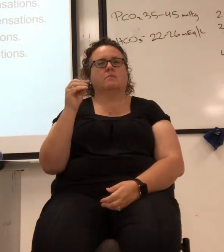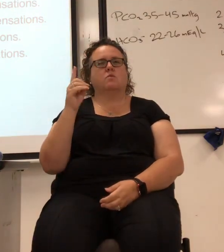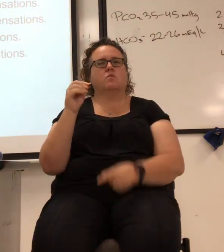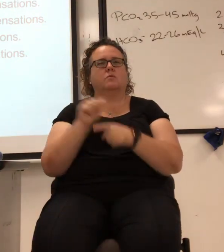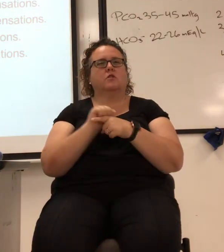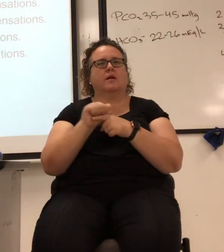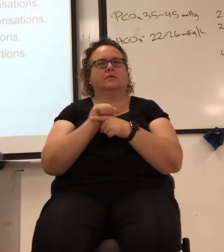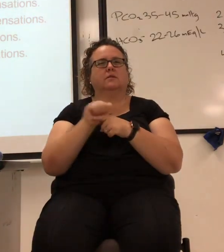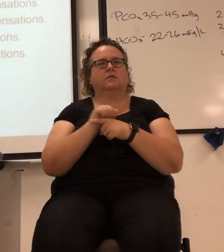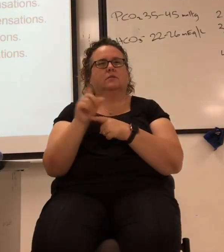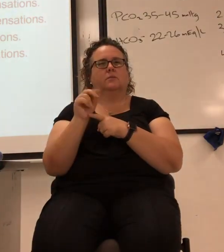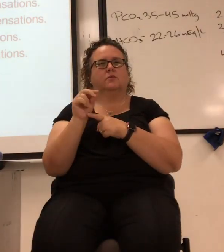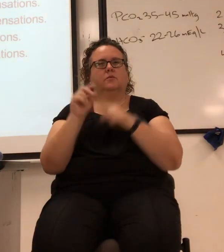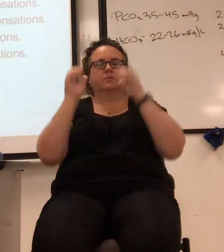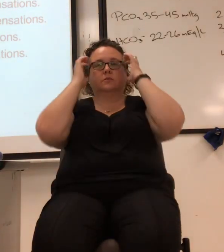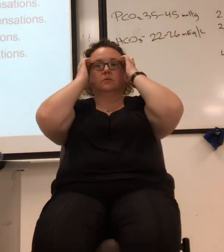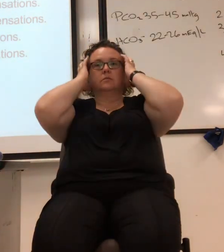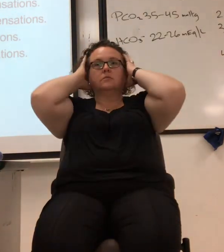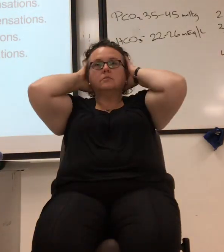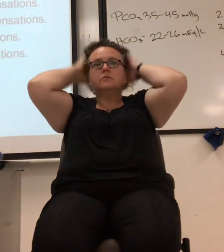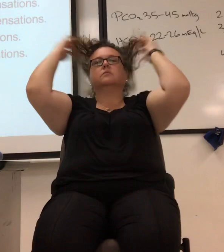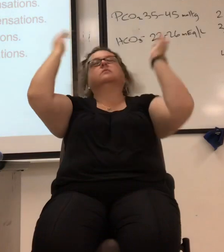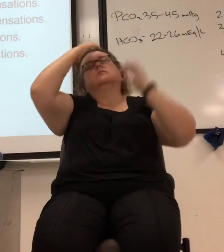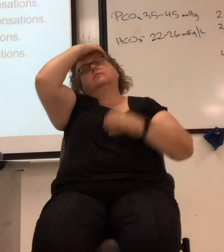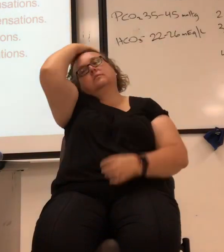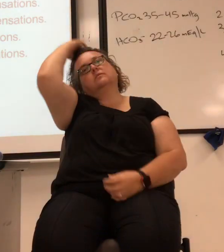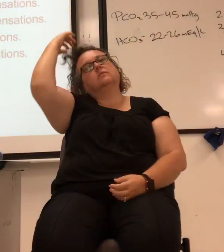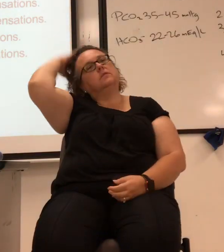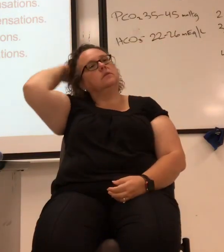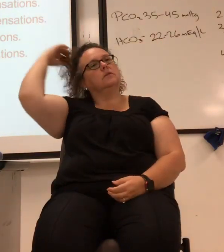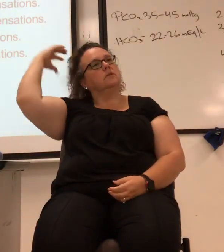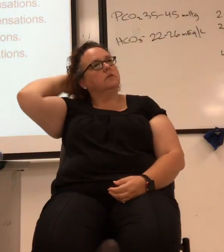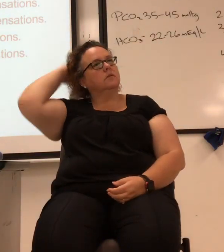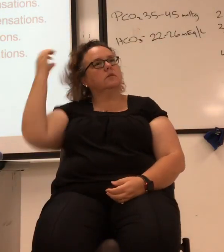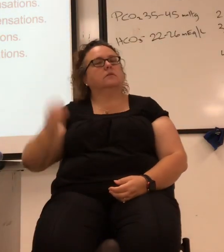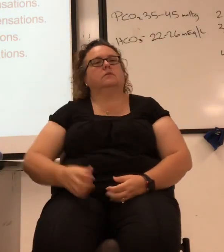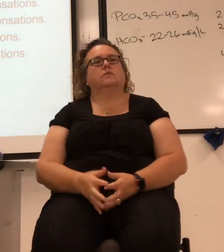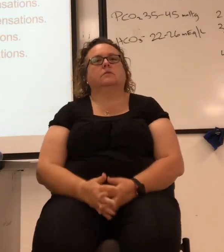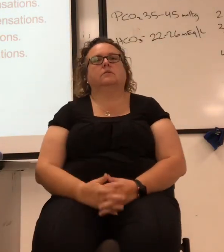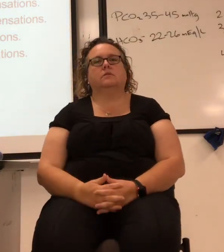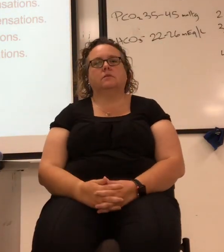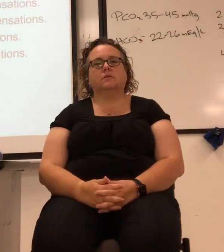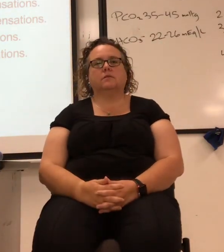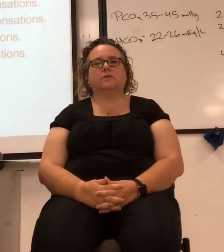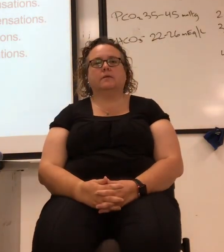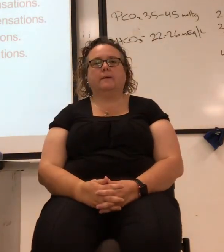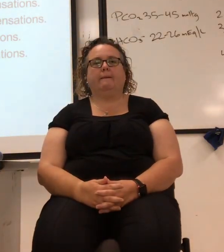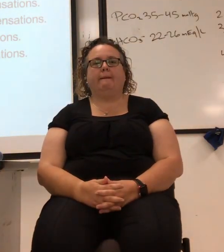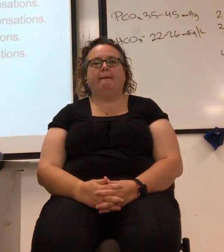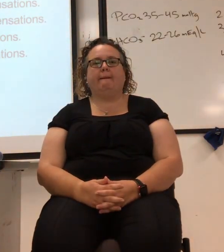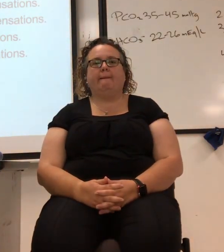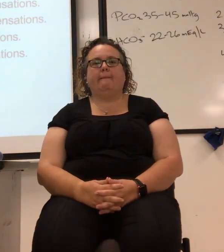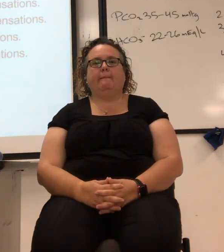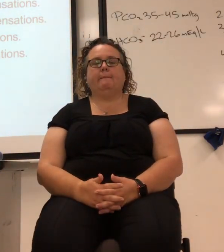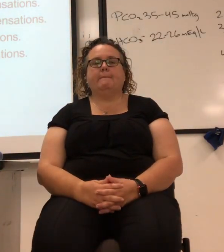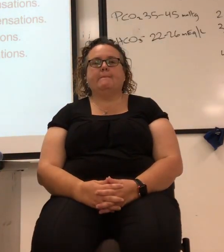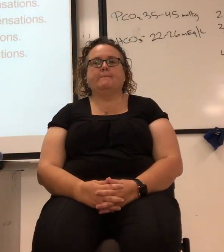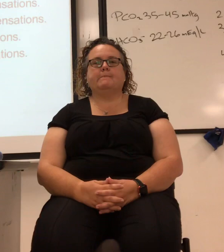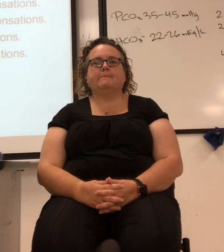Low, low. It's a metabolic cause, low base, low pH. So, metabolic acidosis.